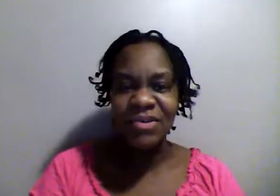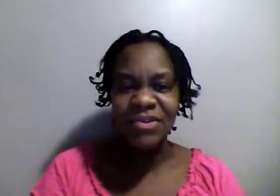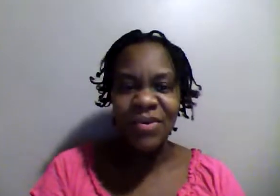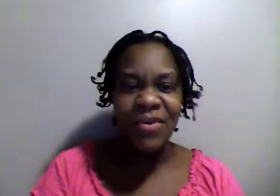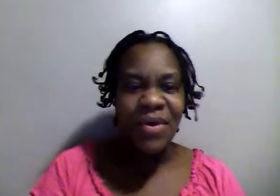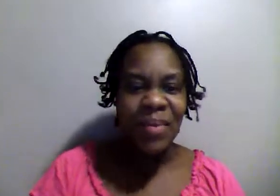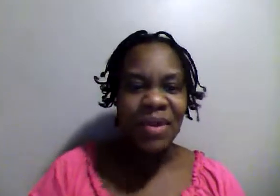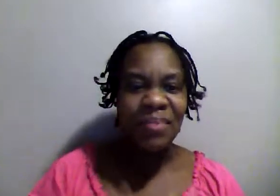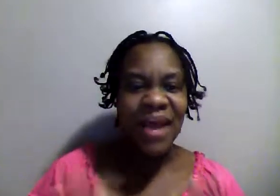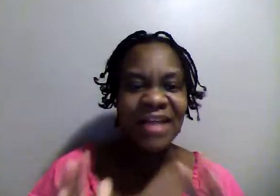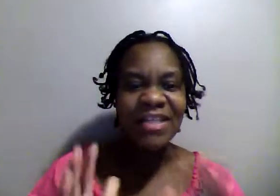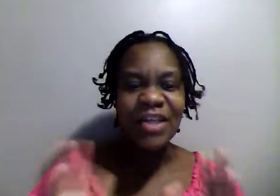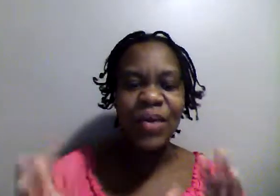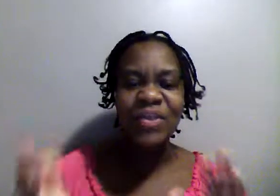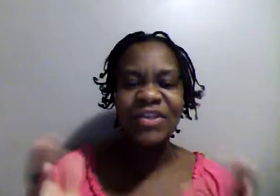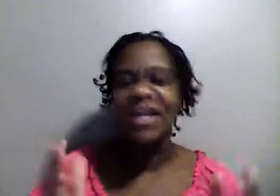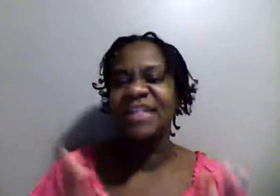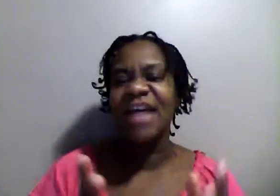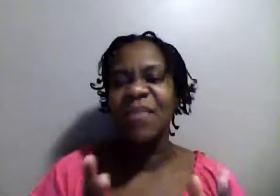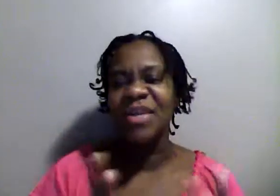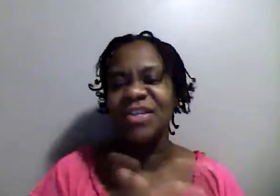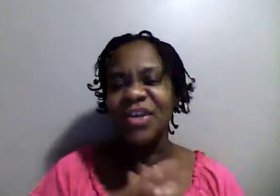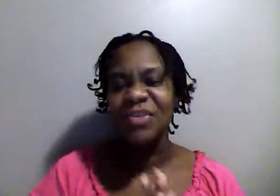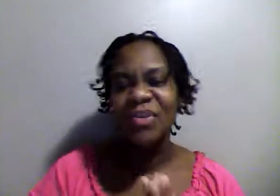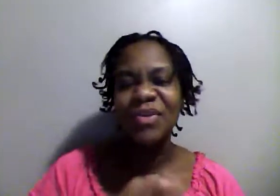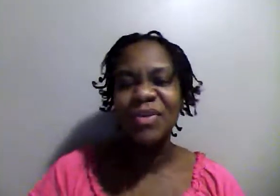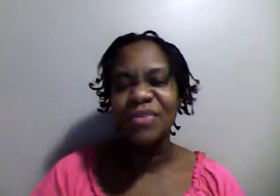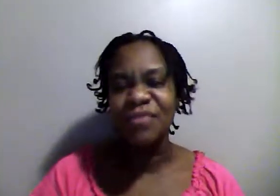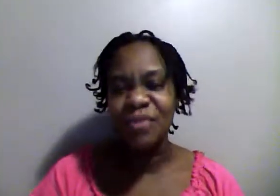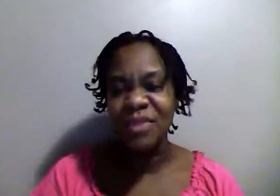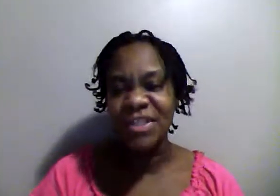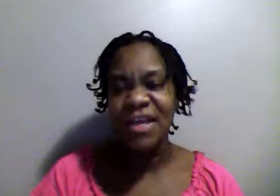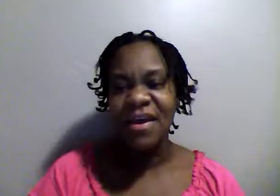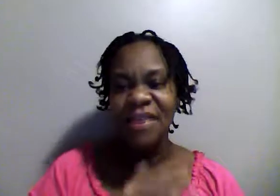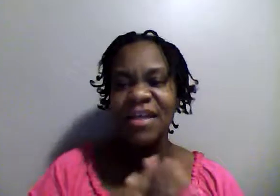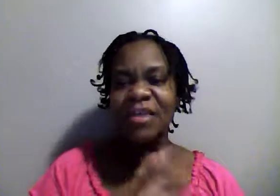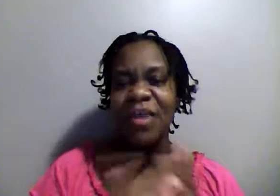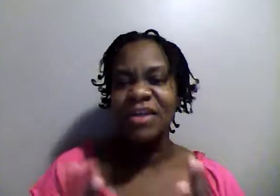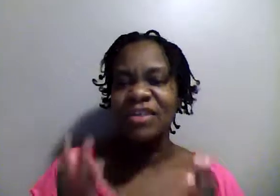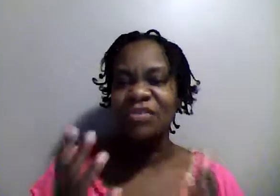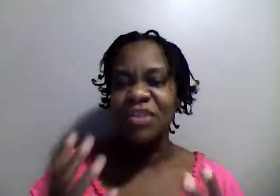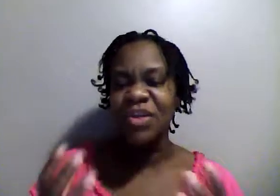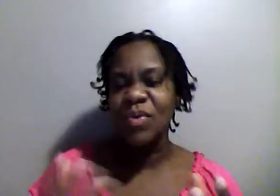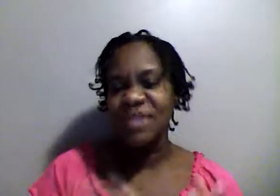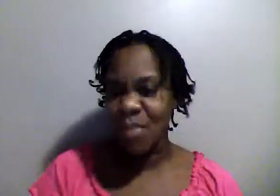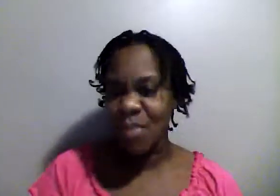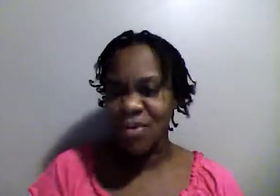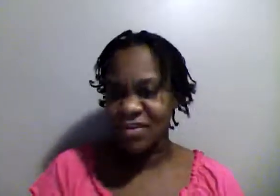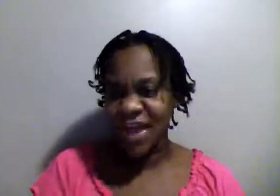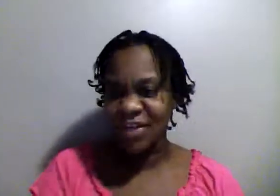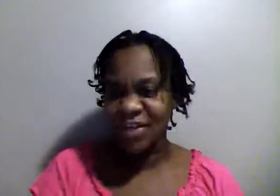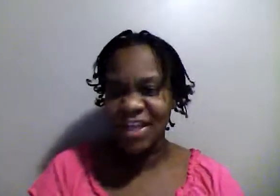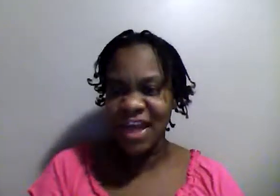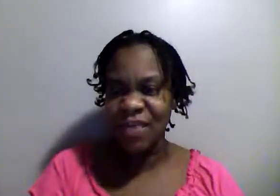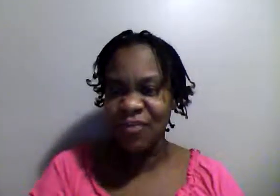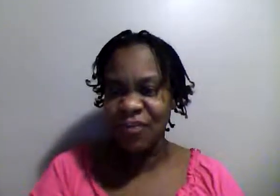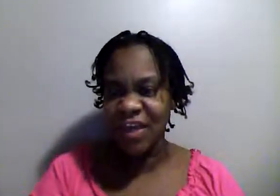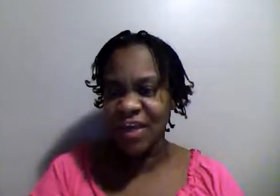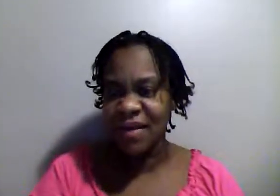So when your plant is close to that time when it's going to produce fruits, then you want to reduce the amount of nitrogen that you feed